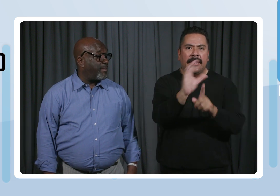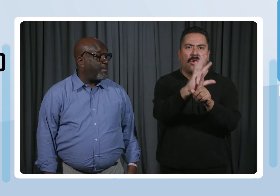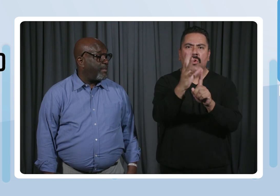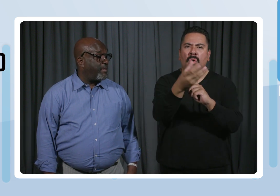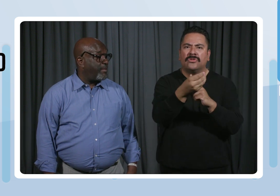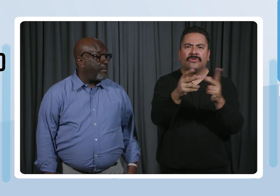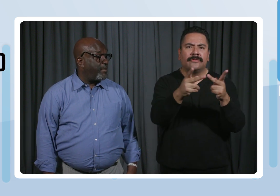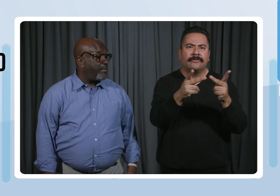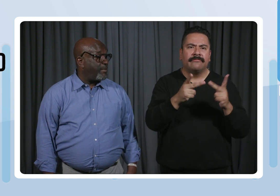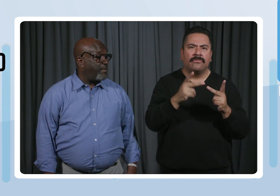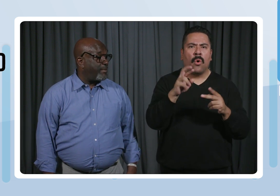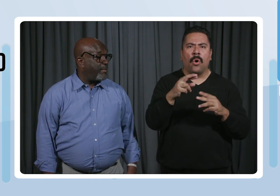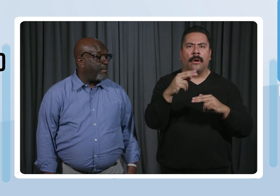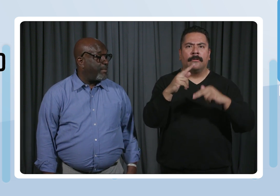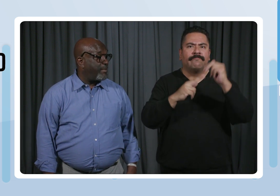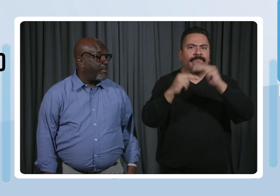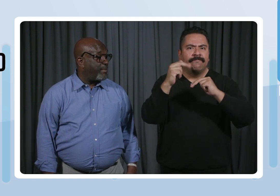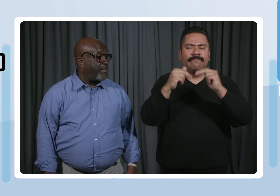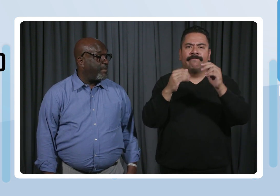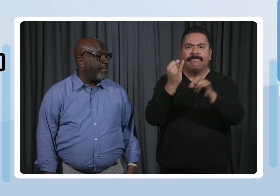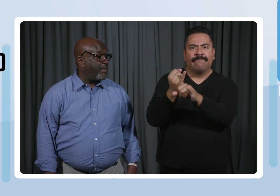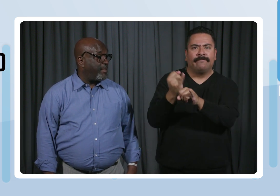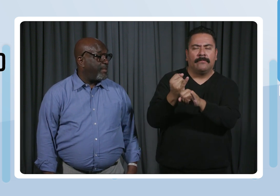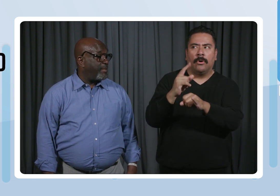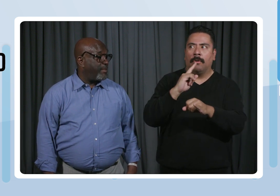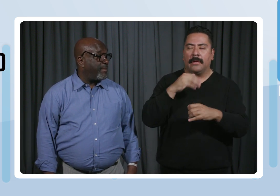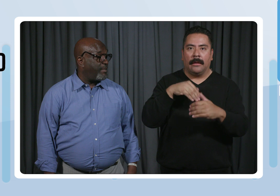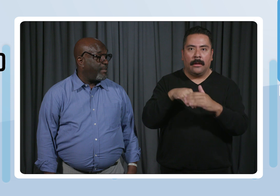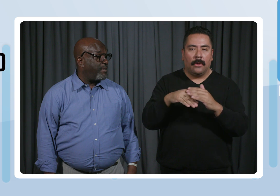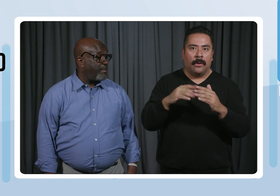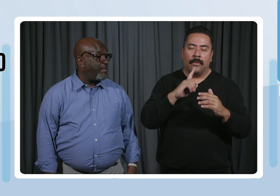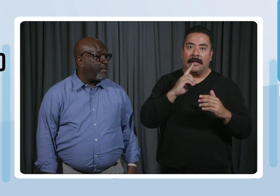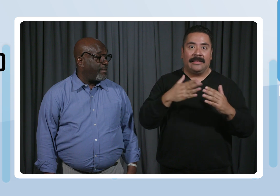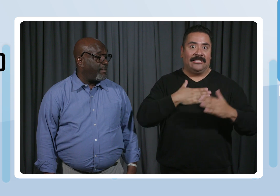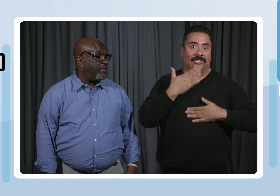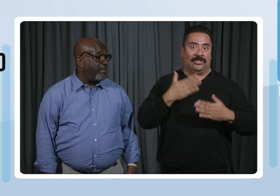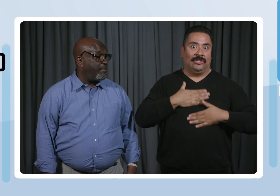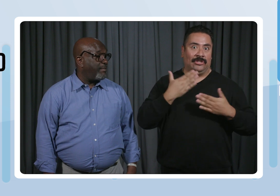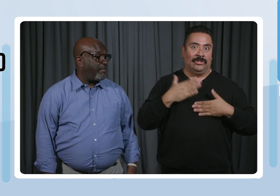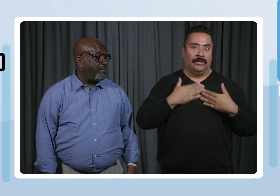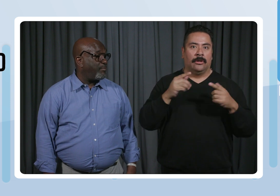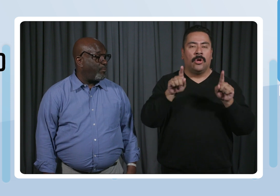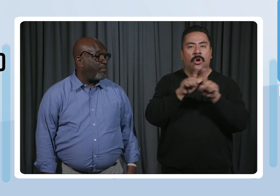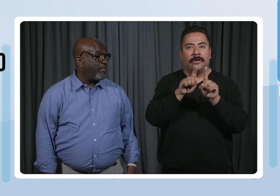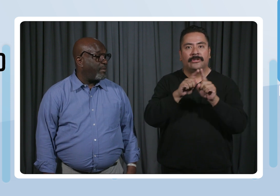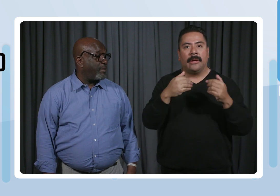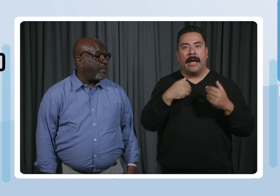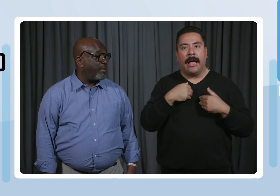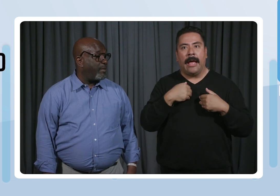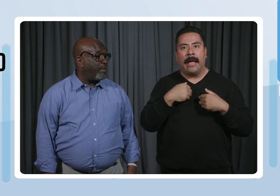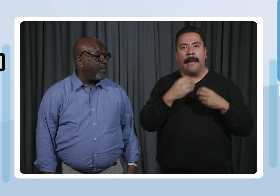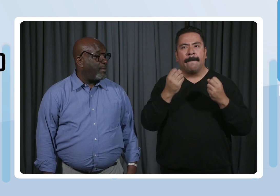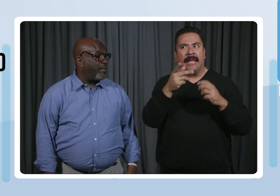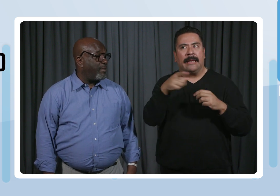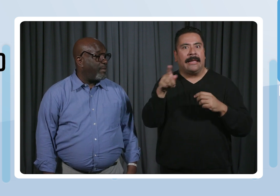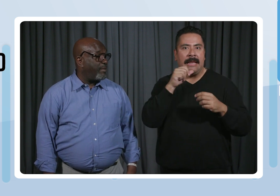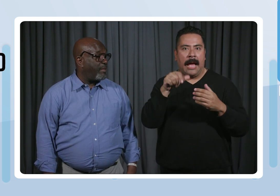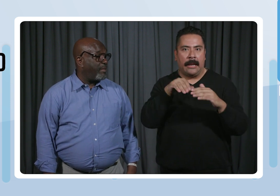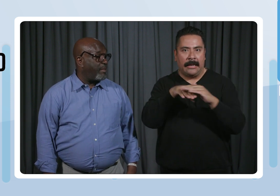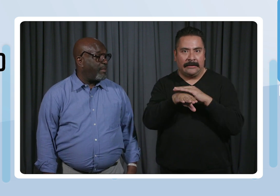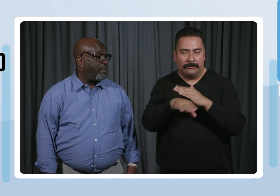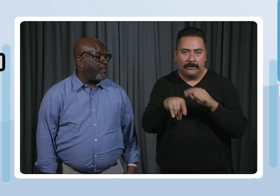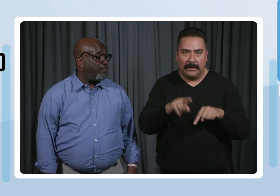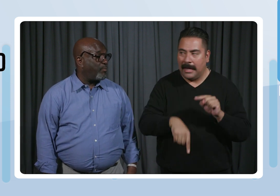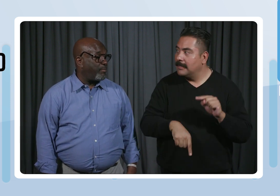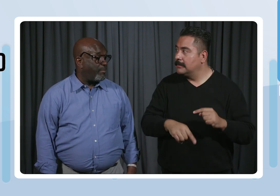cultural venue or institution brings me an incredible amount of joy, but they're also often not accessible.